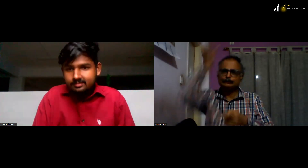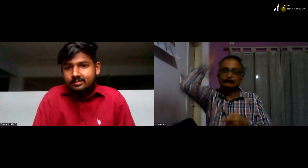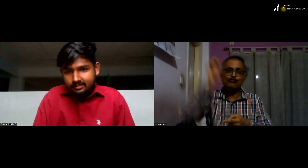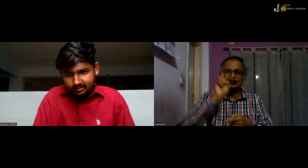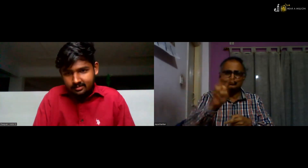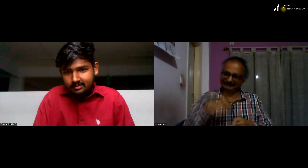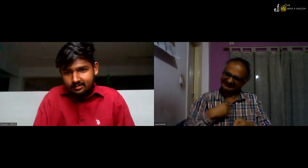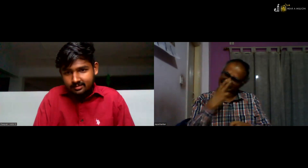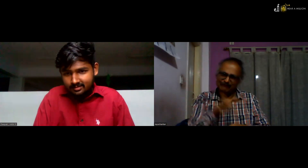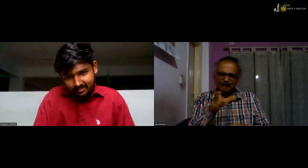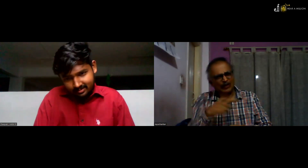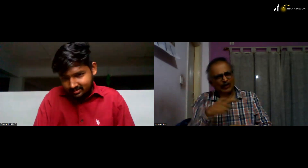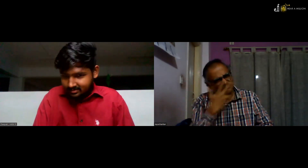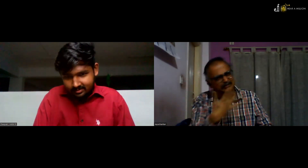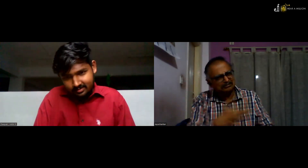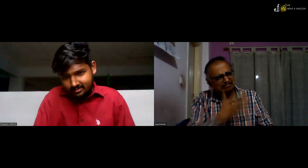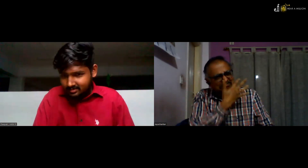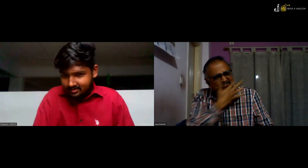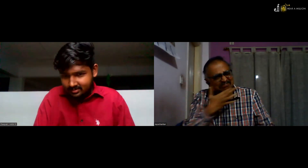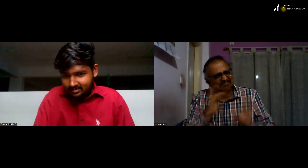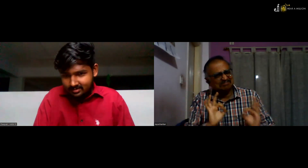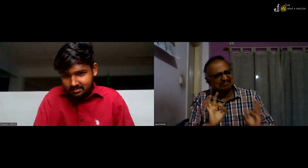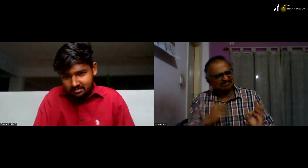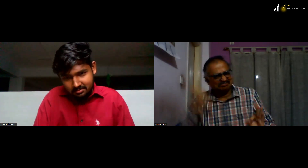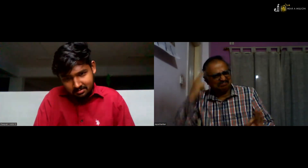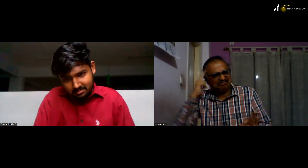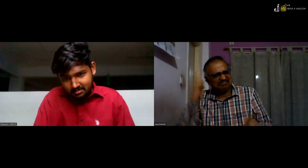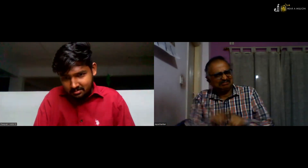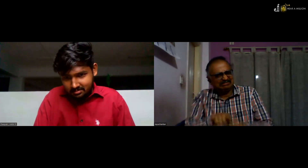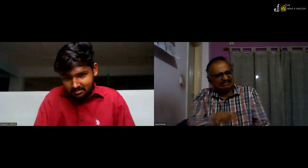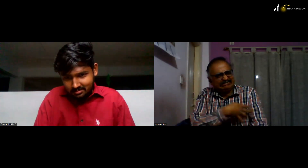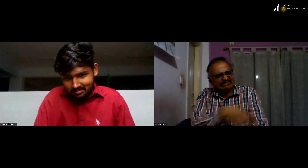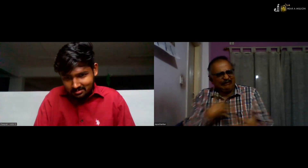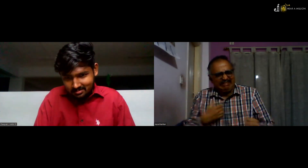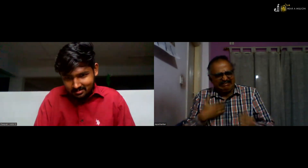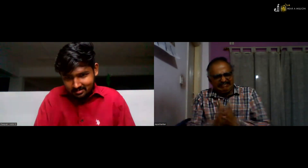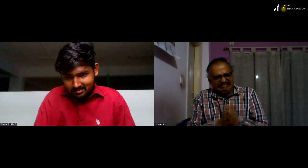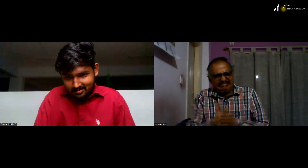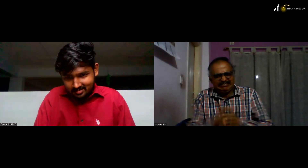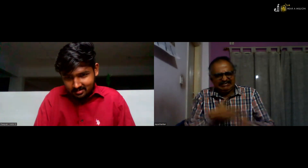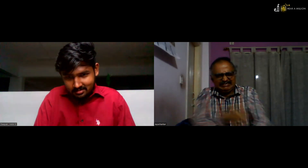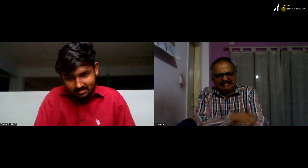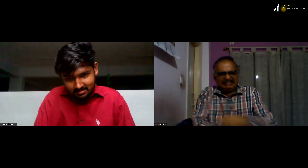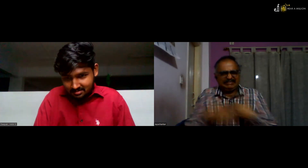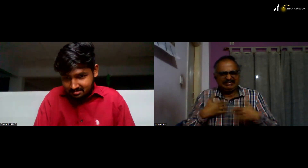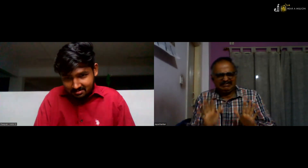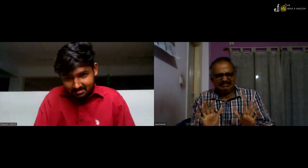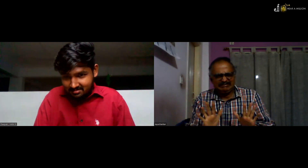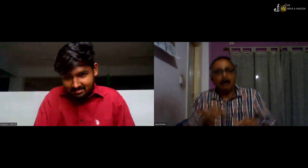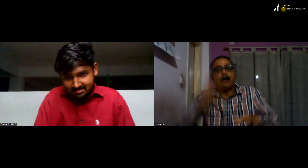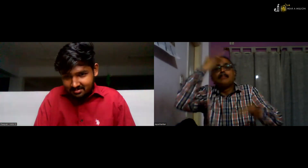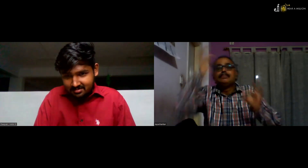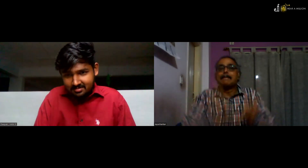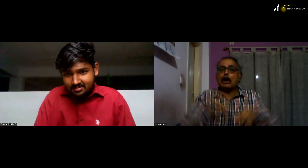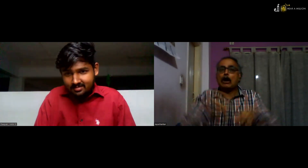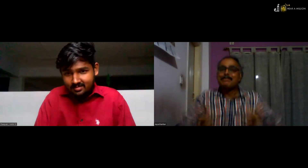place name where I went in 2000 around maybe, and it is a beautiful place, kind of